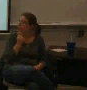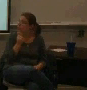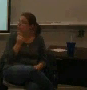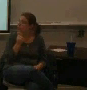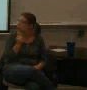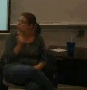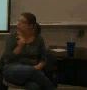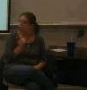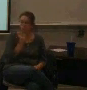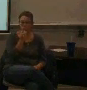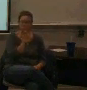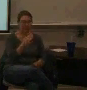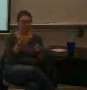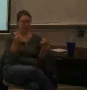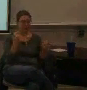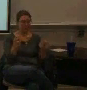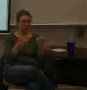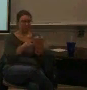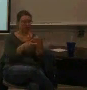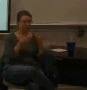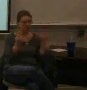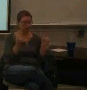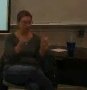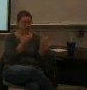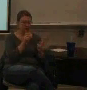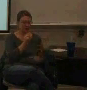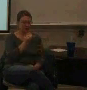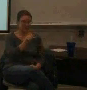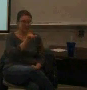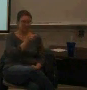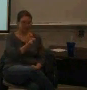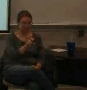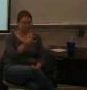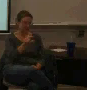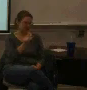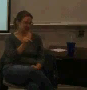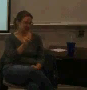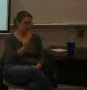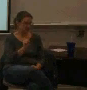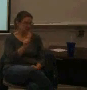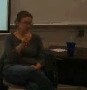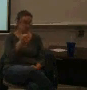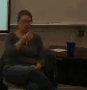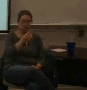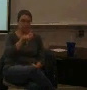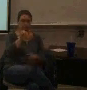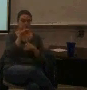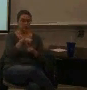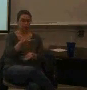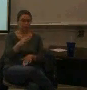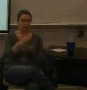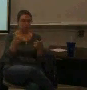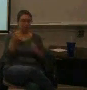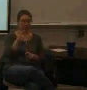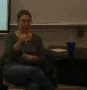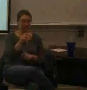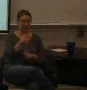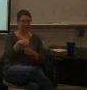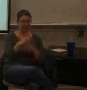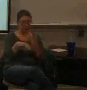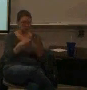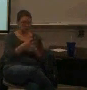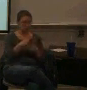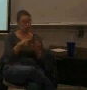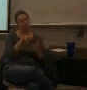So one of the big conservation issues is saline lakes. The Aral Sea was the 4th largest lake in the world,